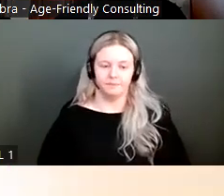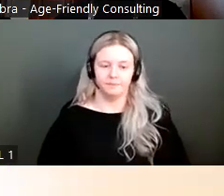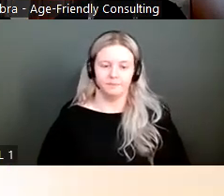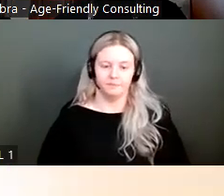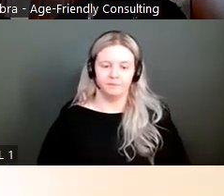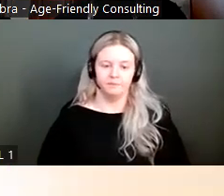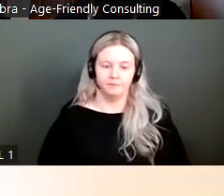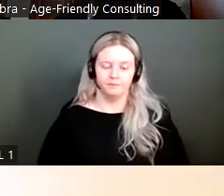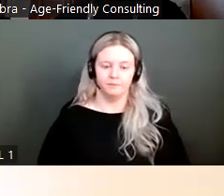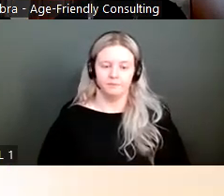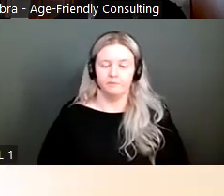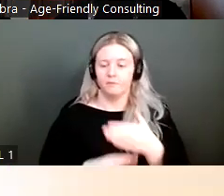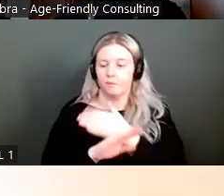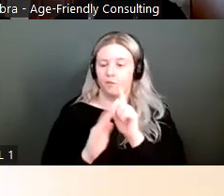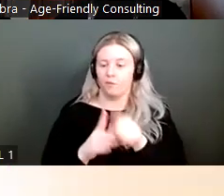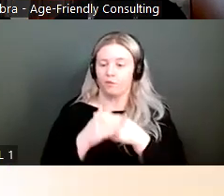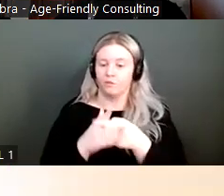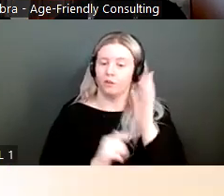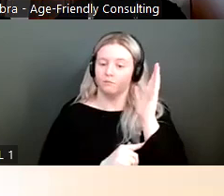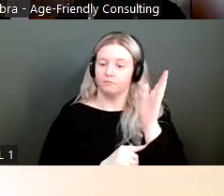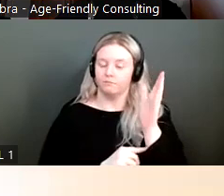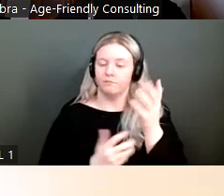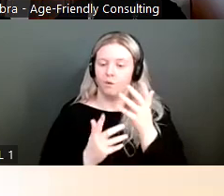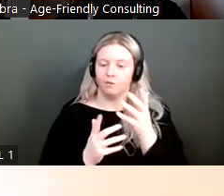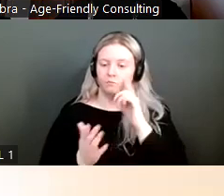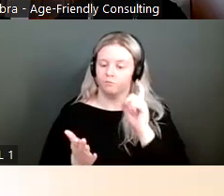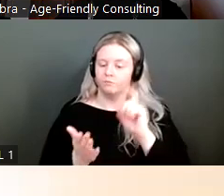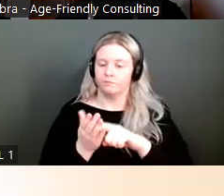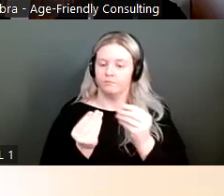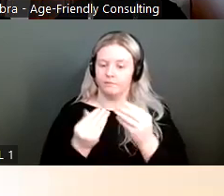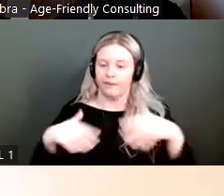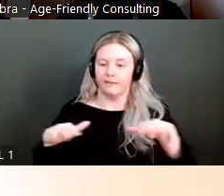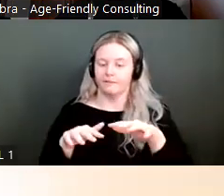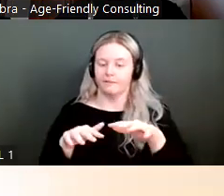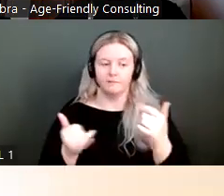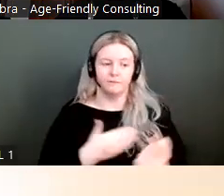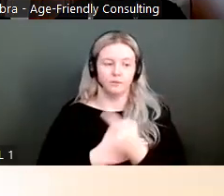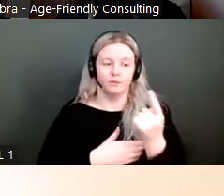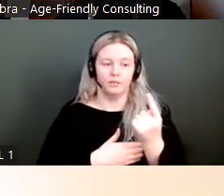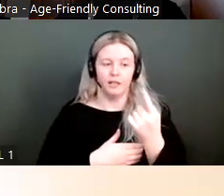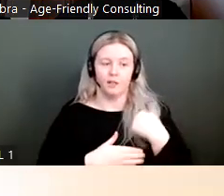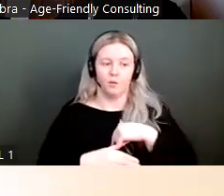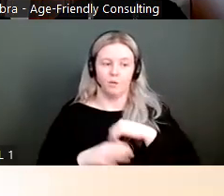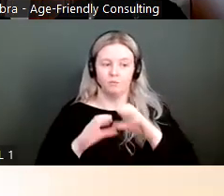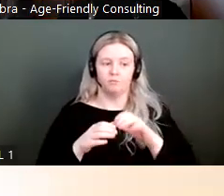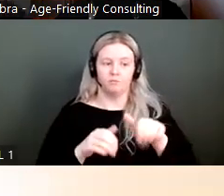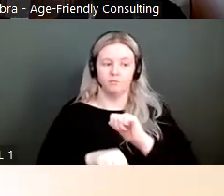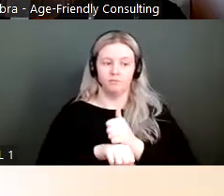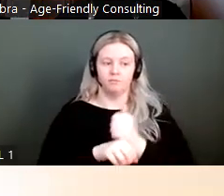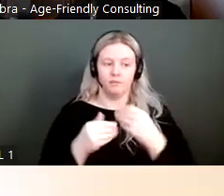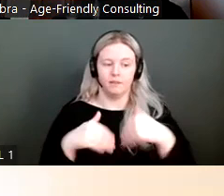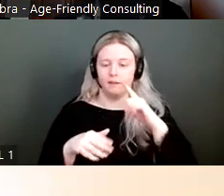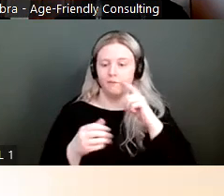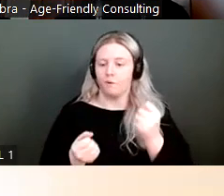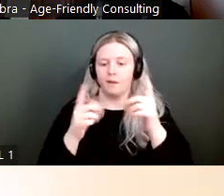Before we begin our proceedings, I would like to acknowledge that today we gather on the traditional territory of a number of First